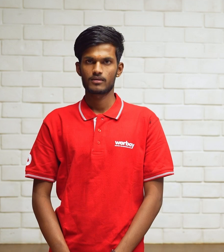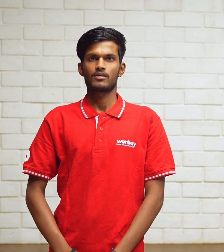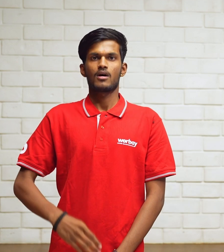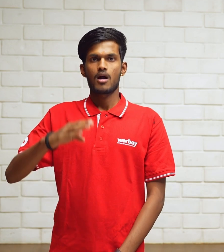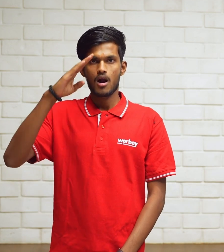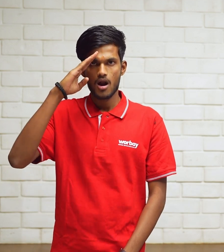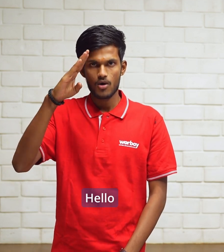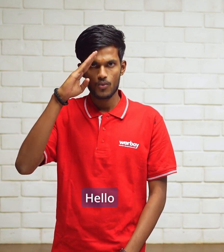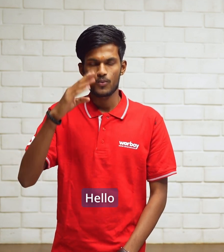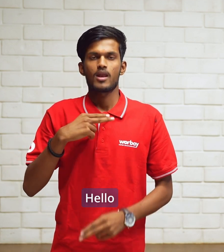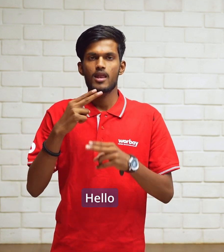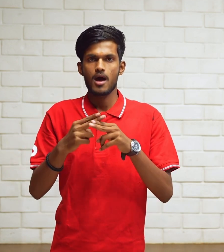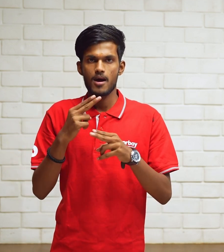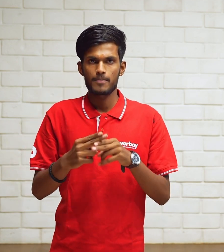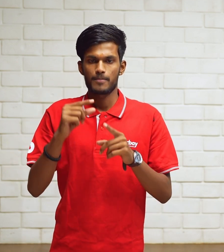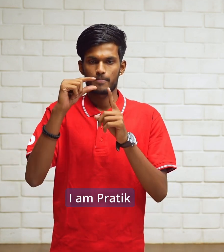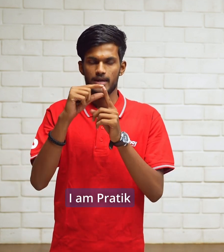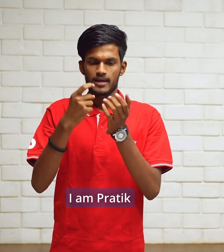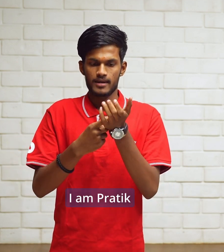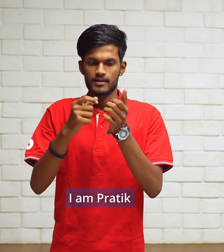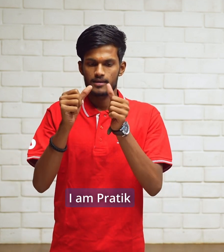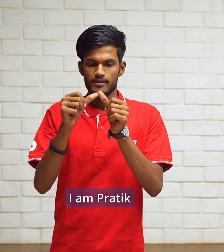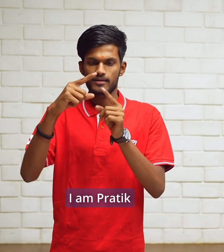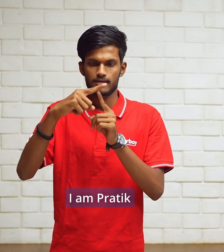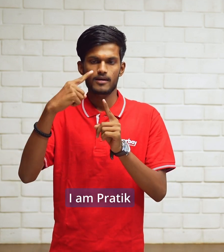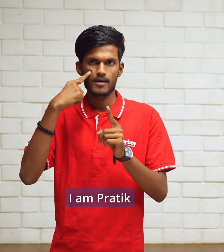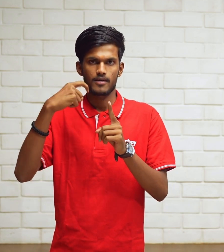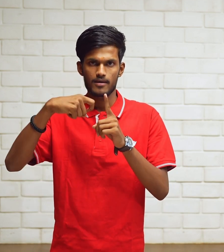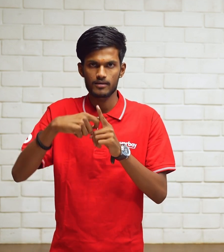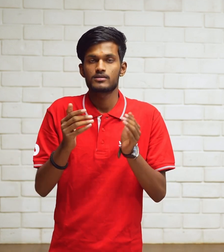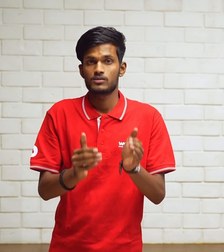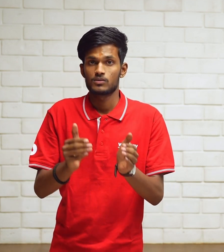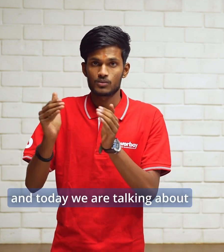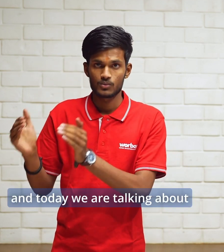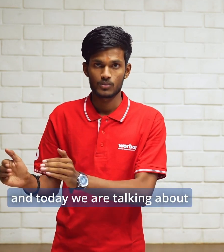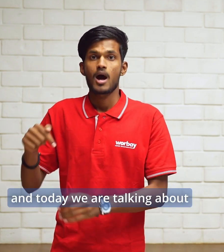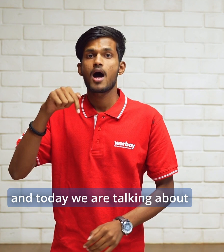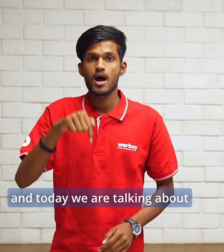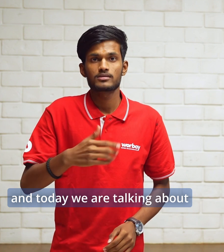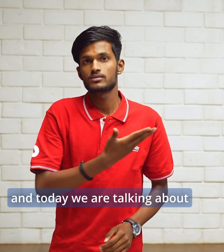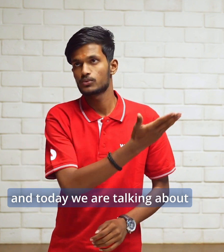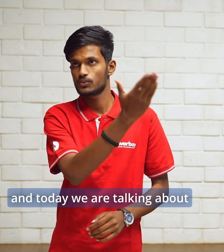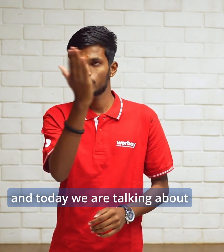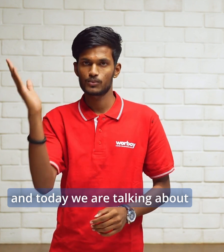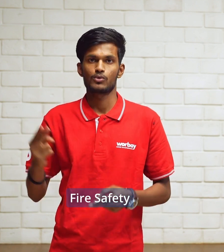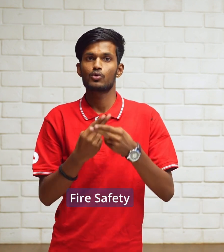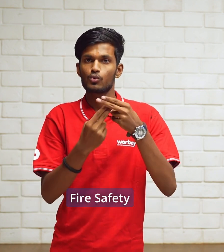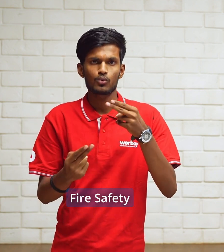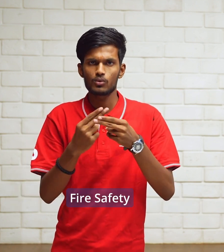Hello, I'm Prateek and today we are talking about fire safety.